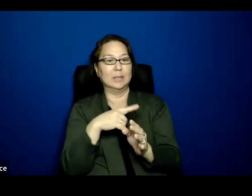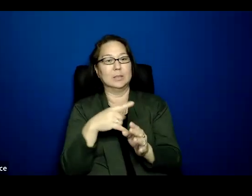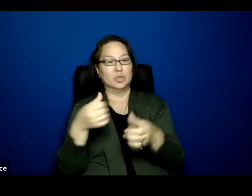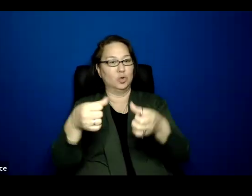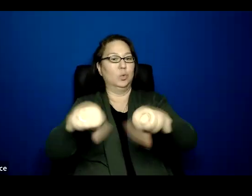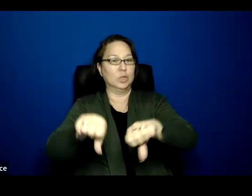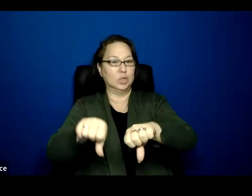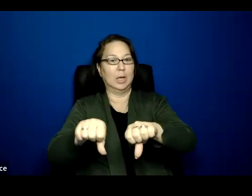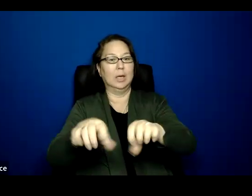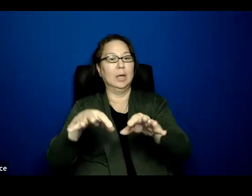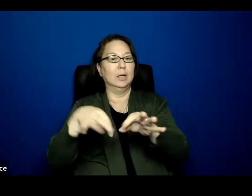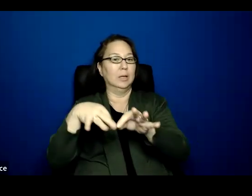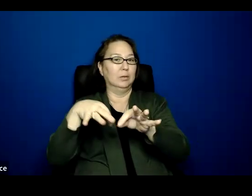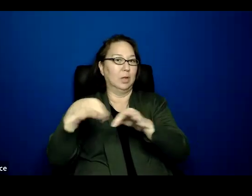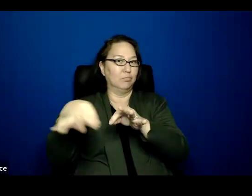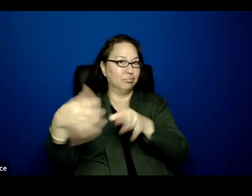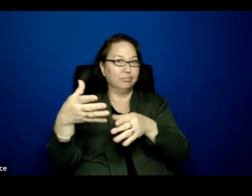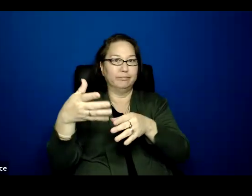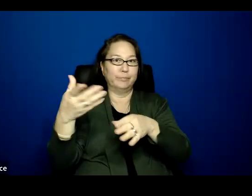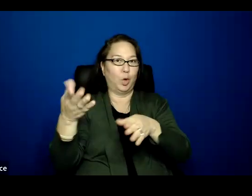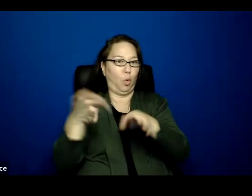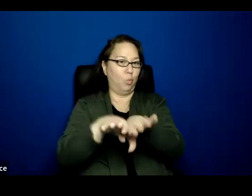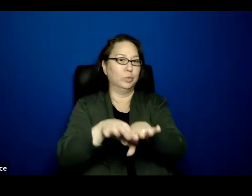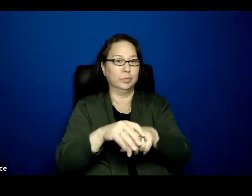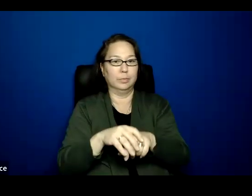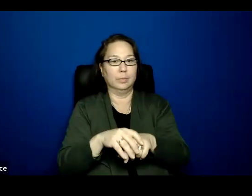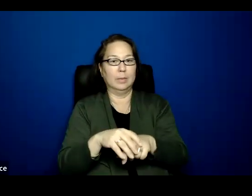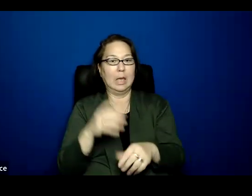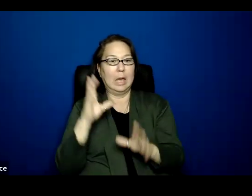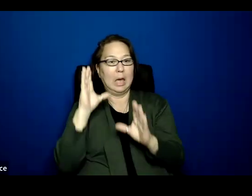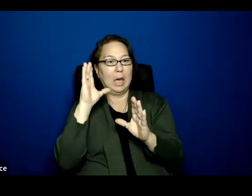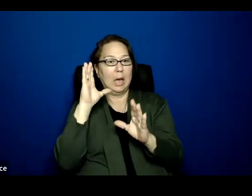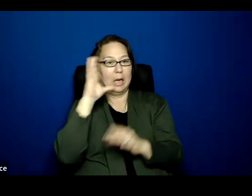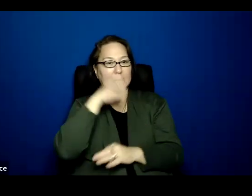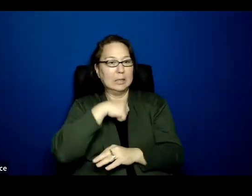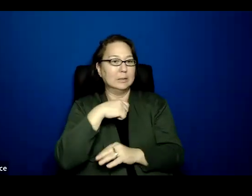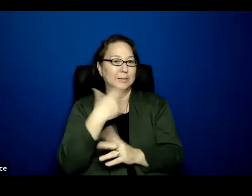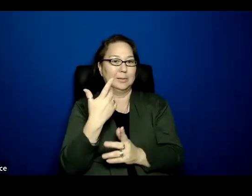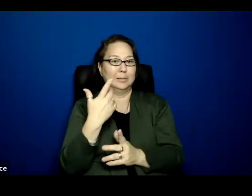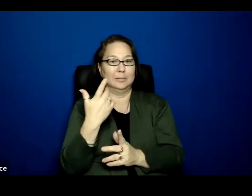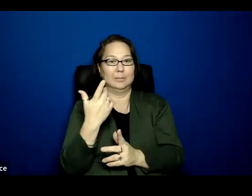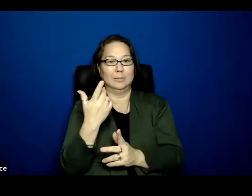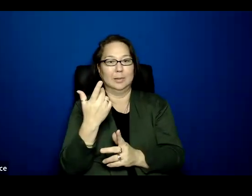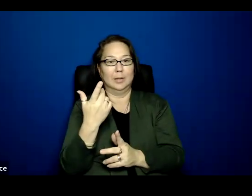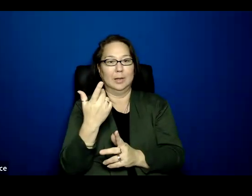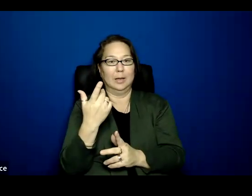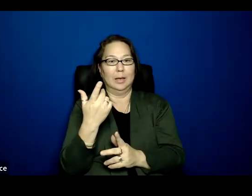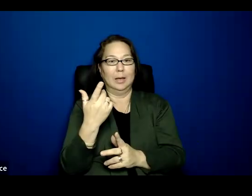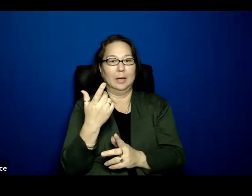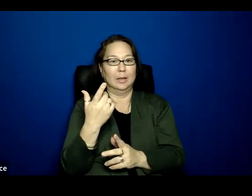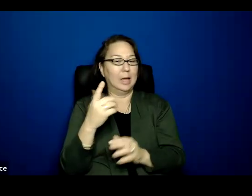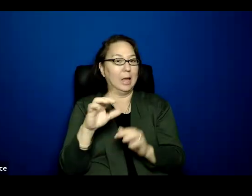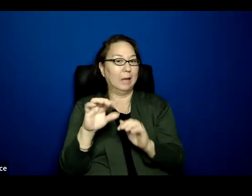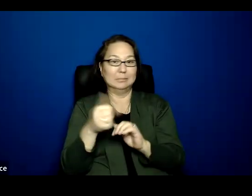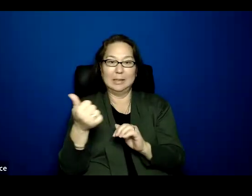on the 17th is, I guess in concrete terms, how the feedback has influenced any revisions